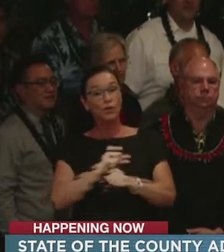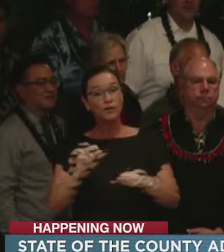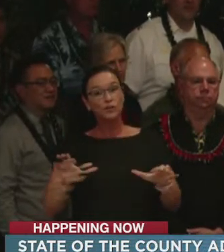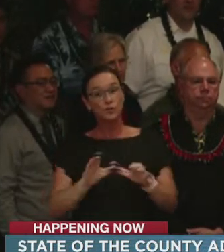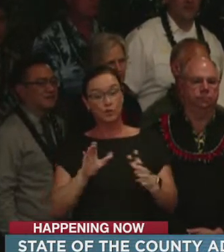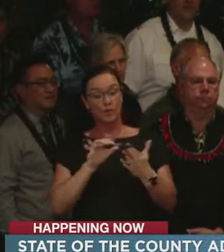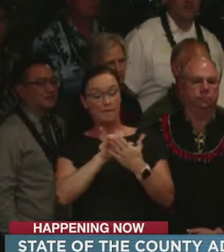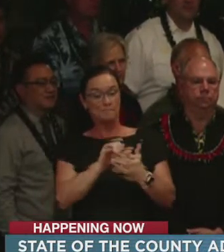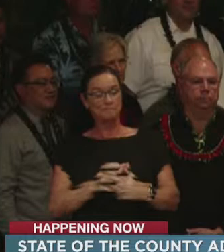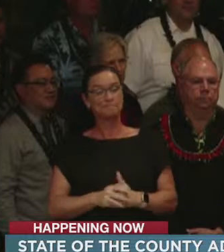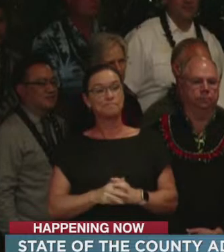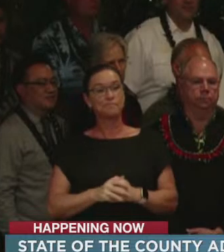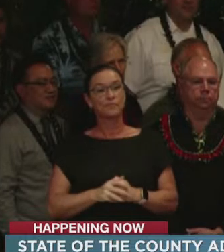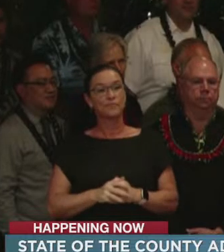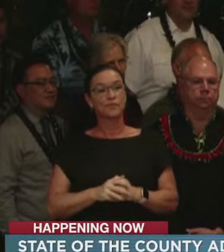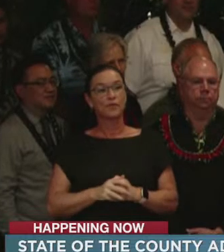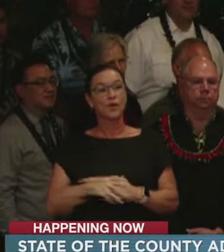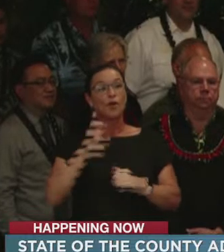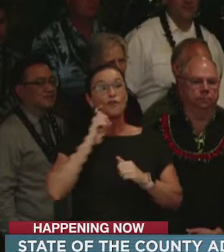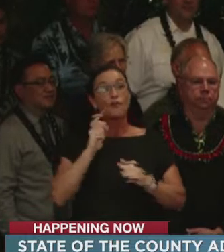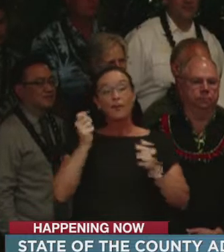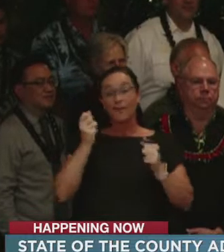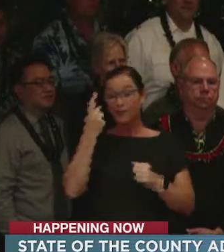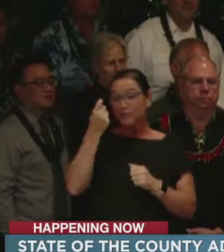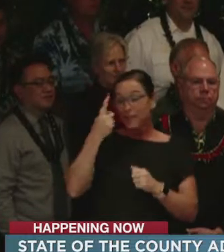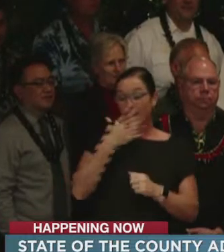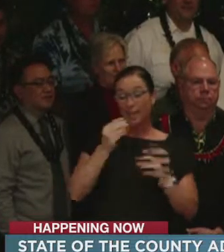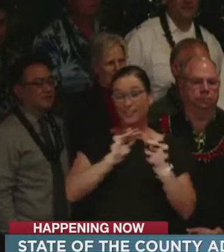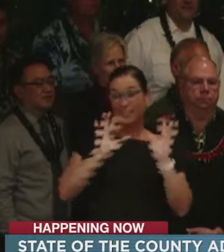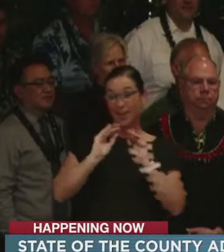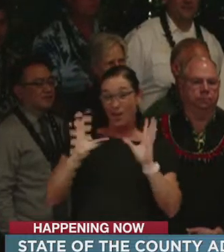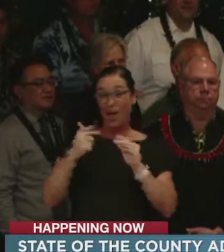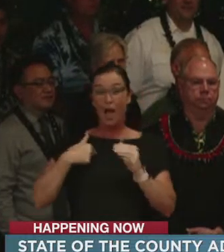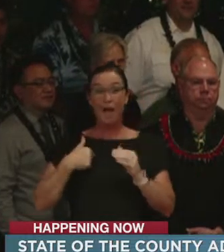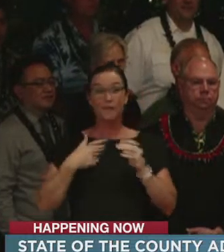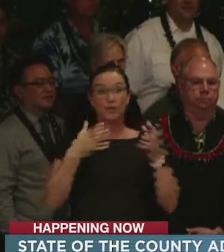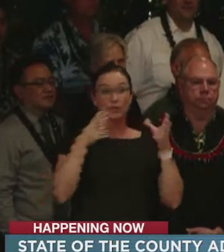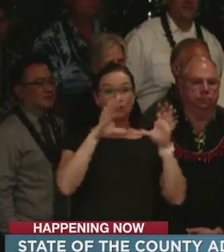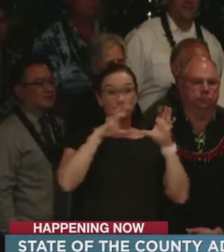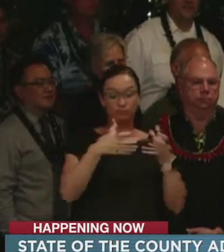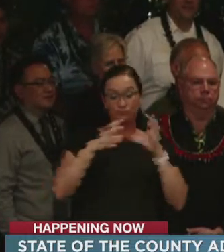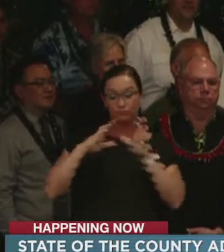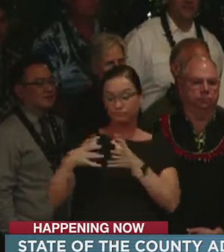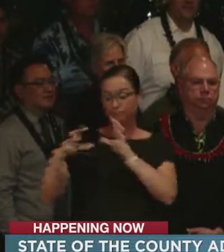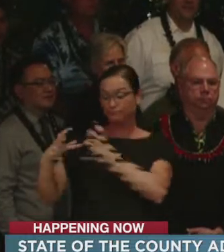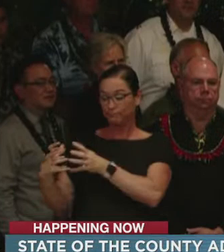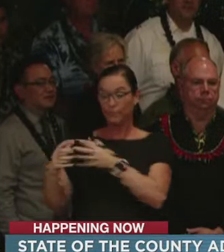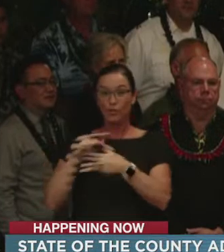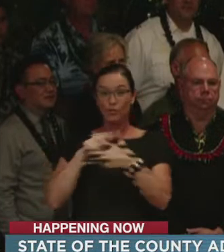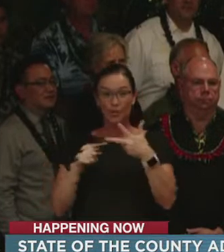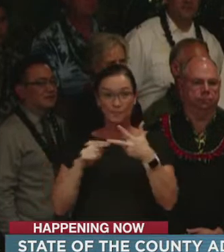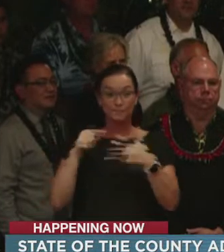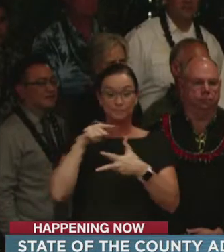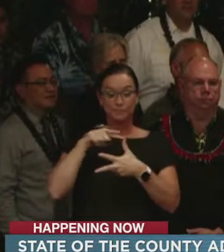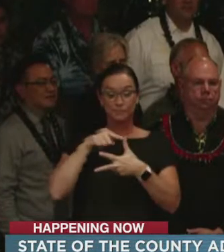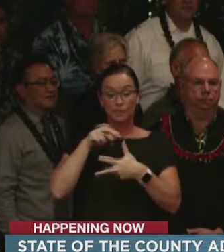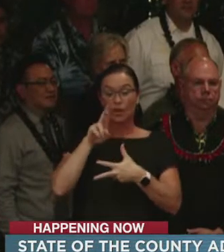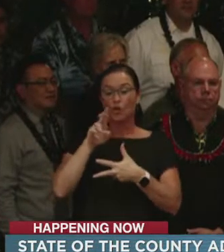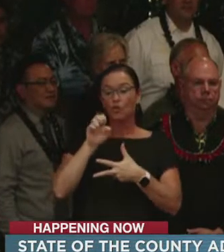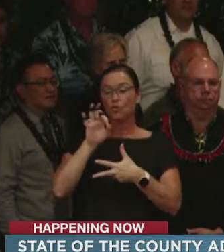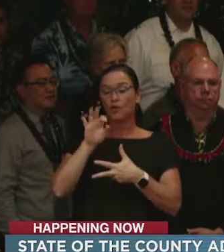that. For the sake of understanding and clarity, I'm going to break down our work into 3 buckets.